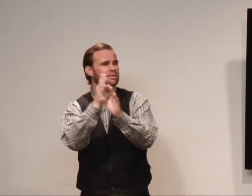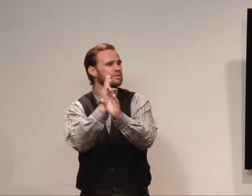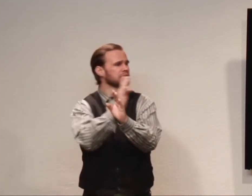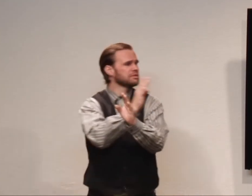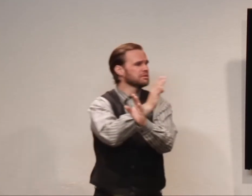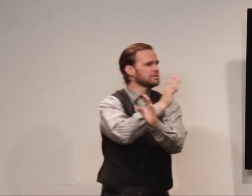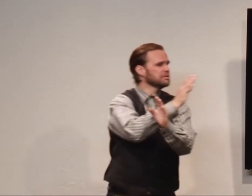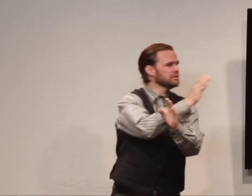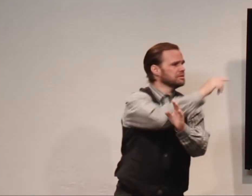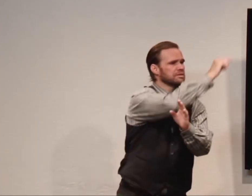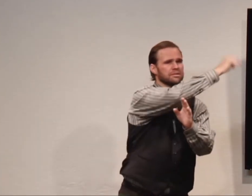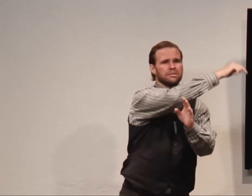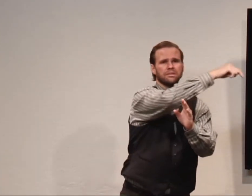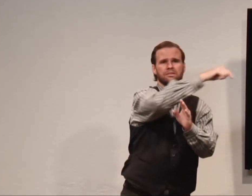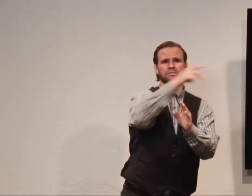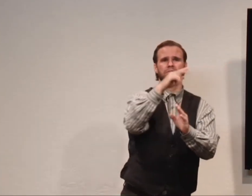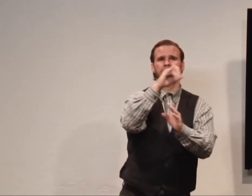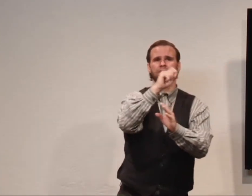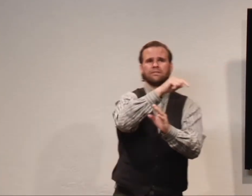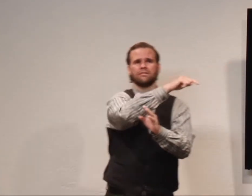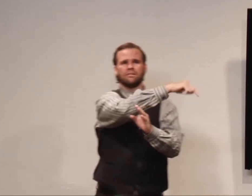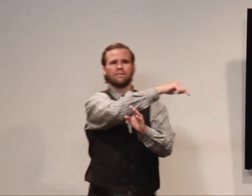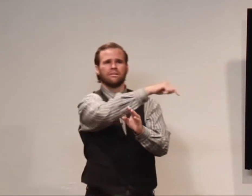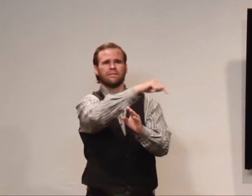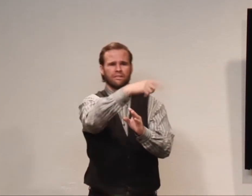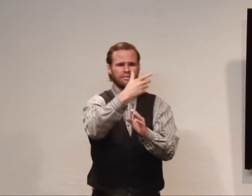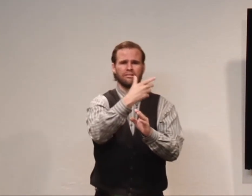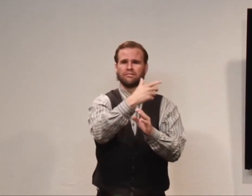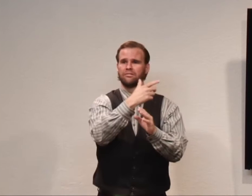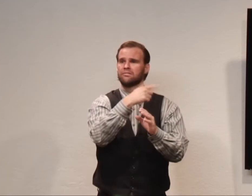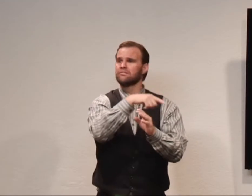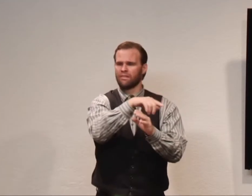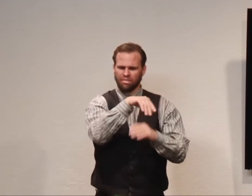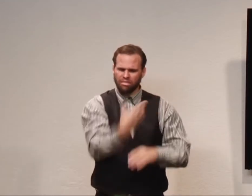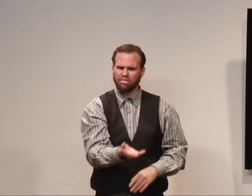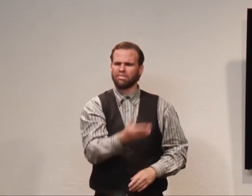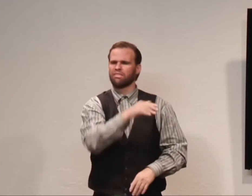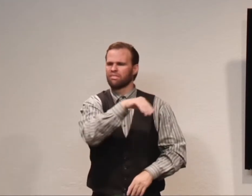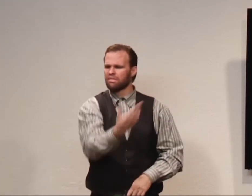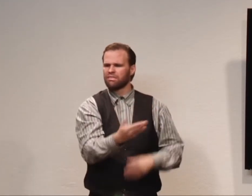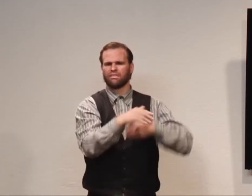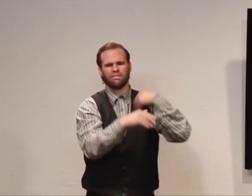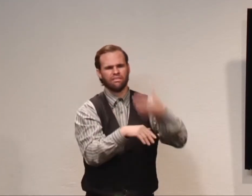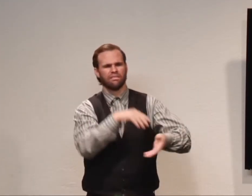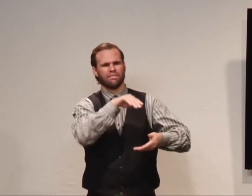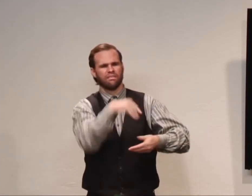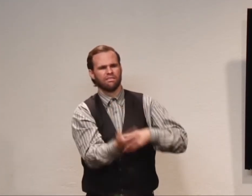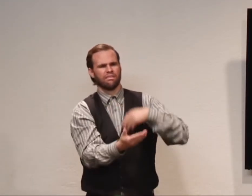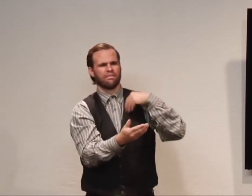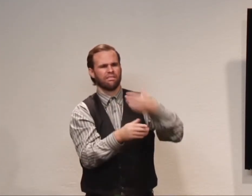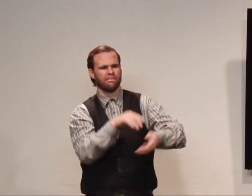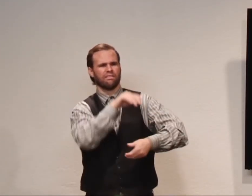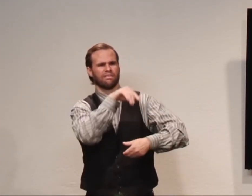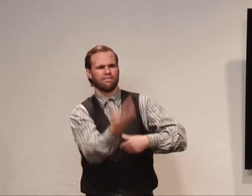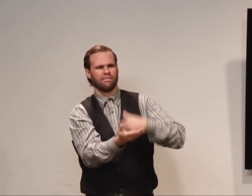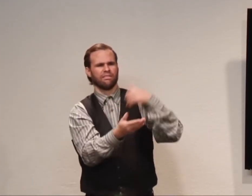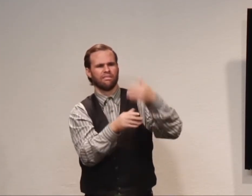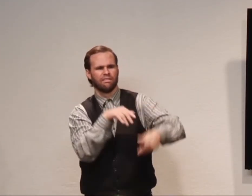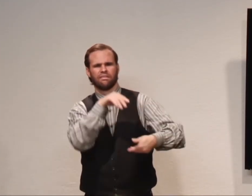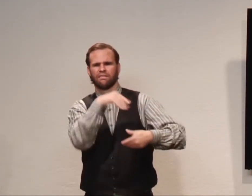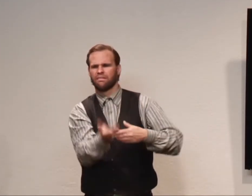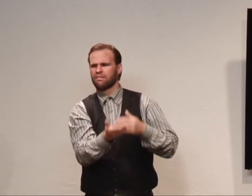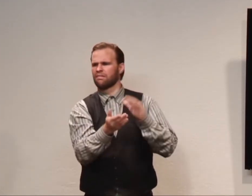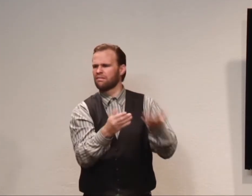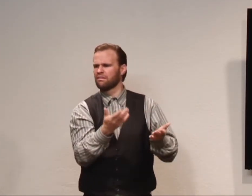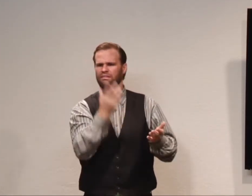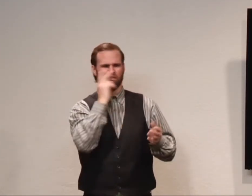So in the Old Testament, in the days of the tabernacle, they had to have many, many priests. One died, and then the next came and took